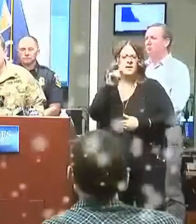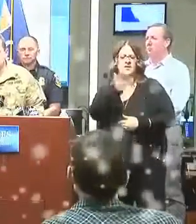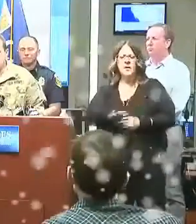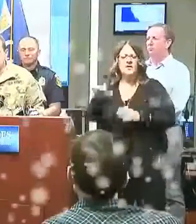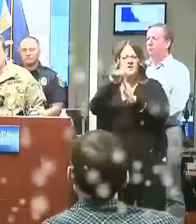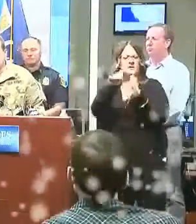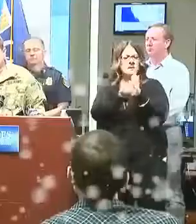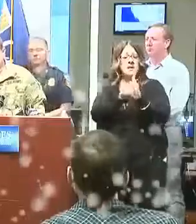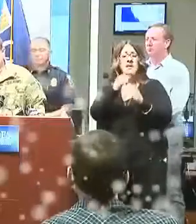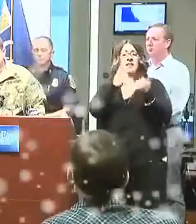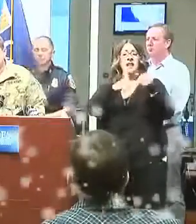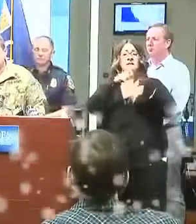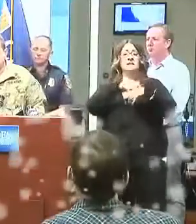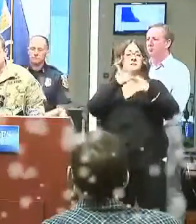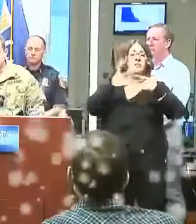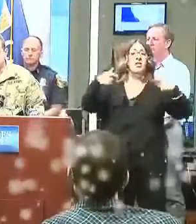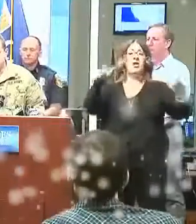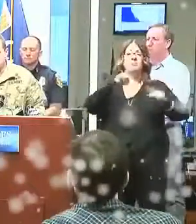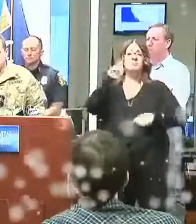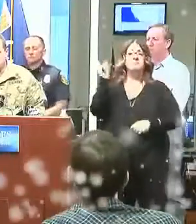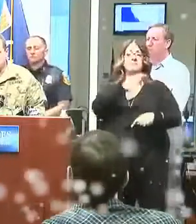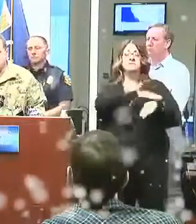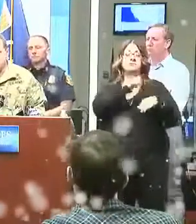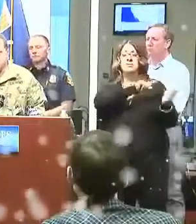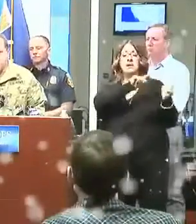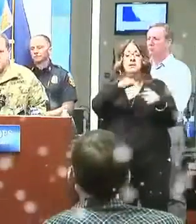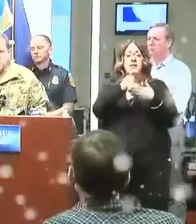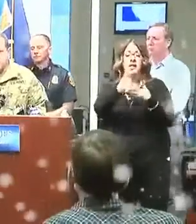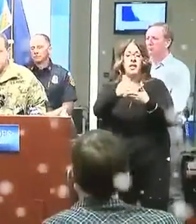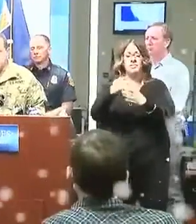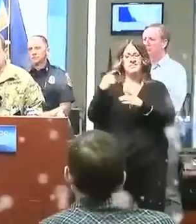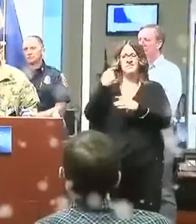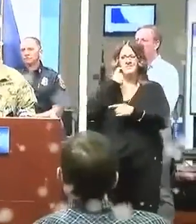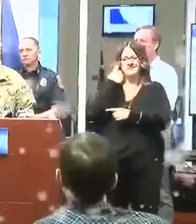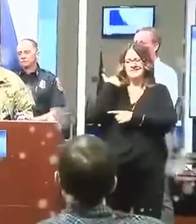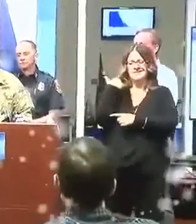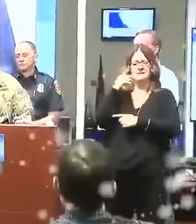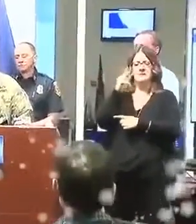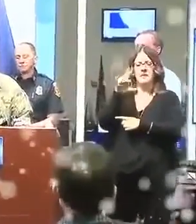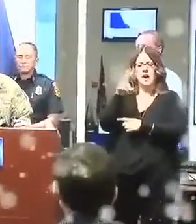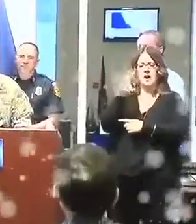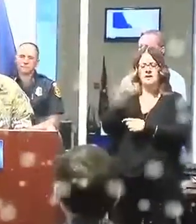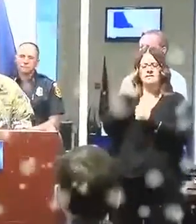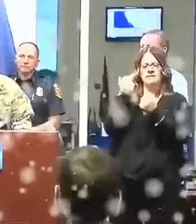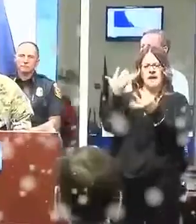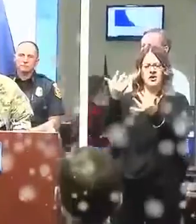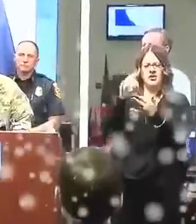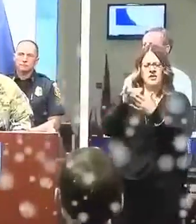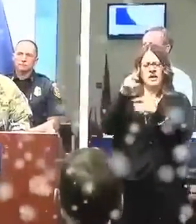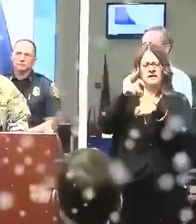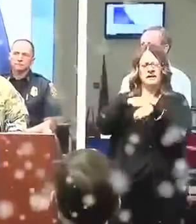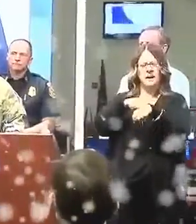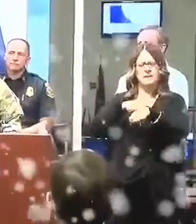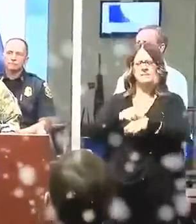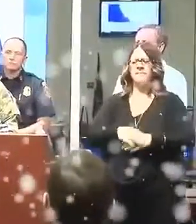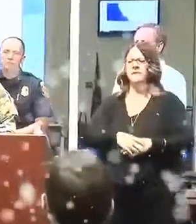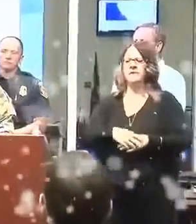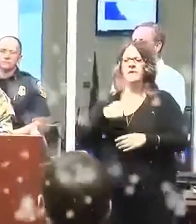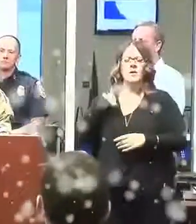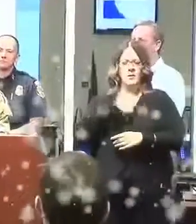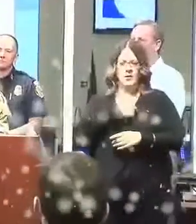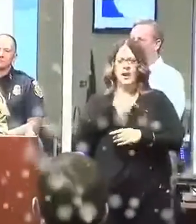last large-scale mobilization, as Director Ghilarducci said, was for wildfires in the past wildfire season. We also mobilized almost 2,000 people